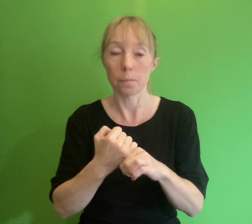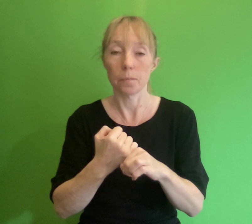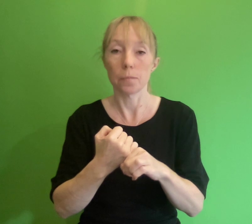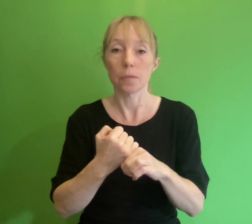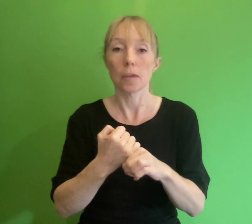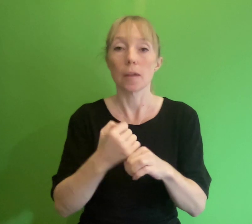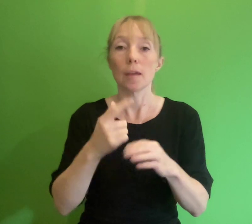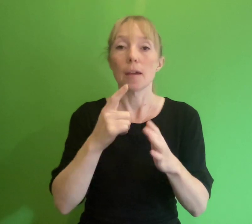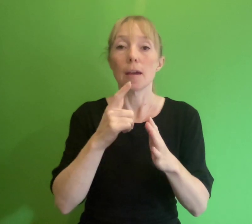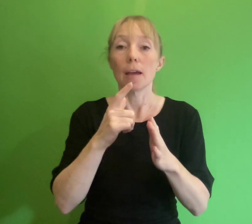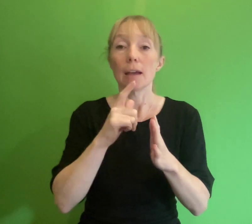Disability Arts Online.